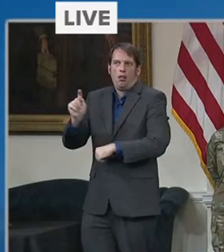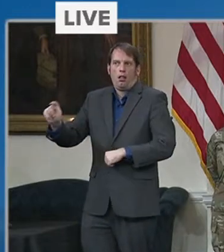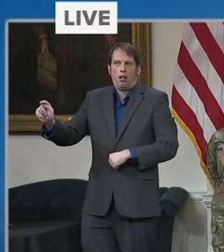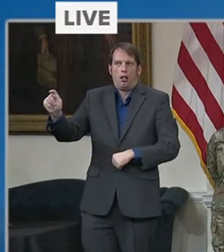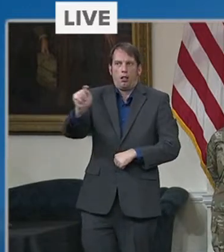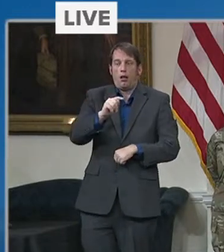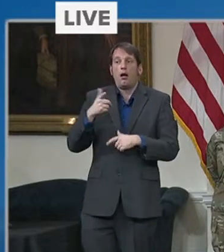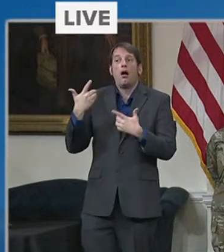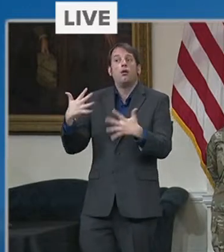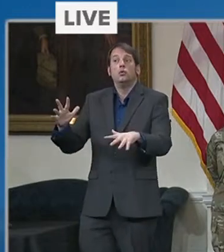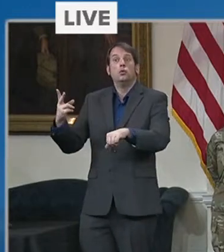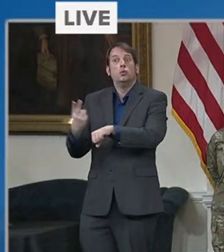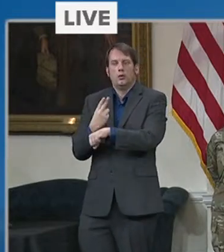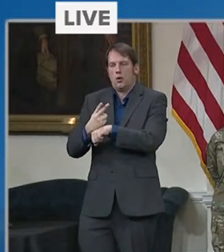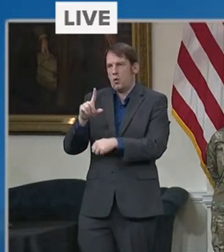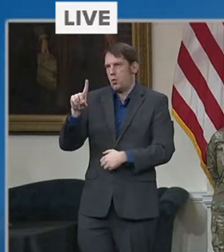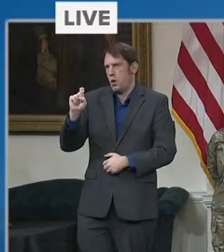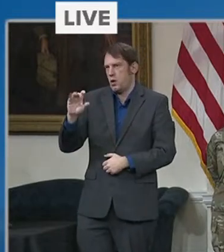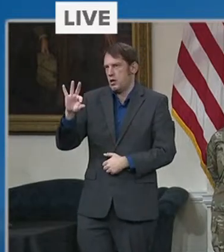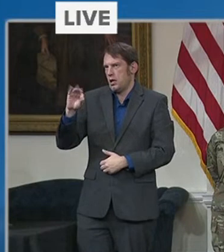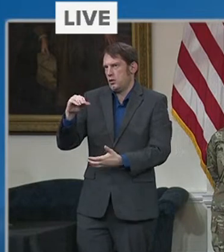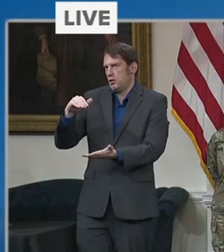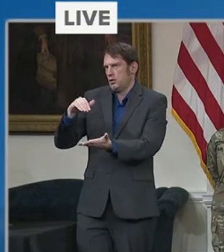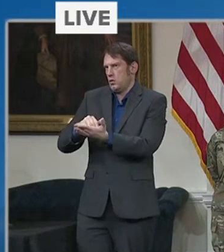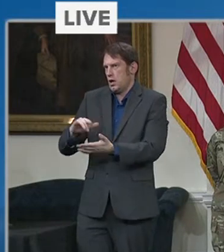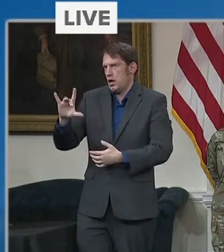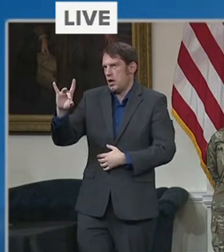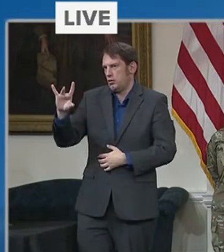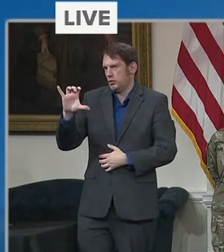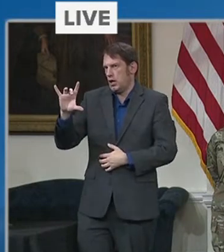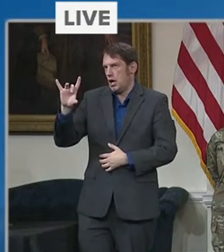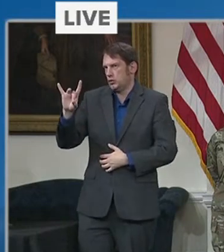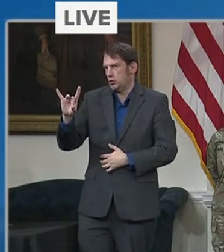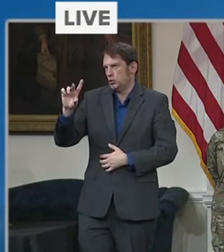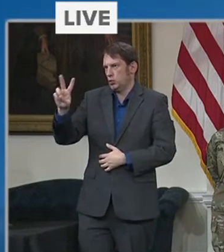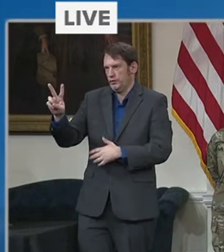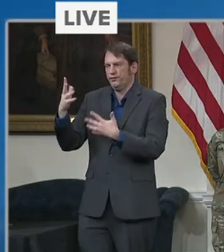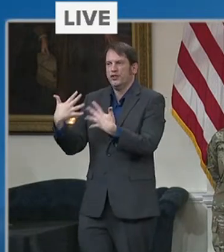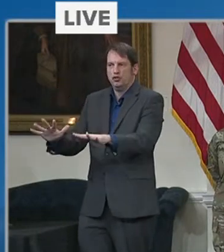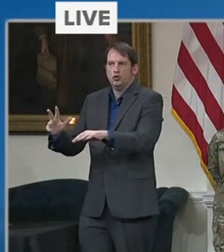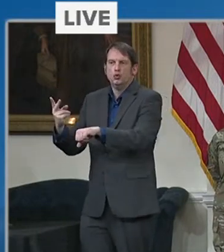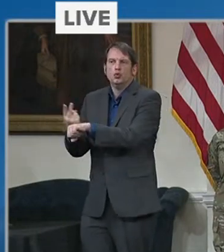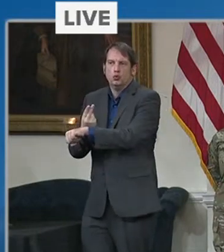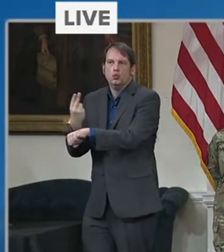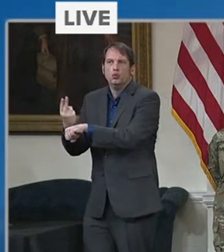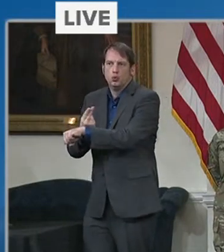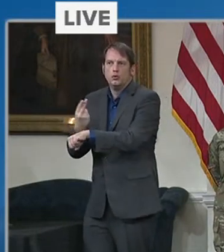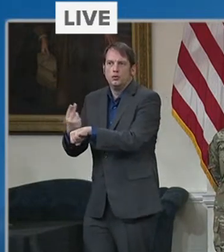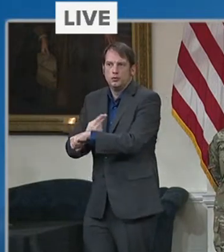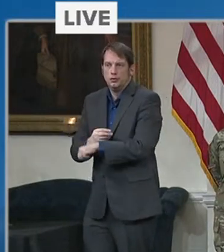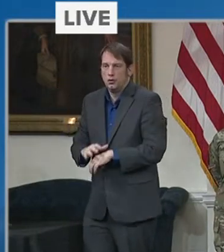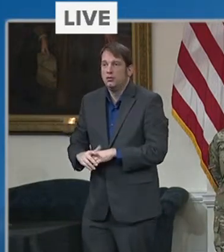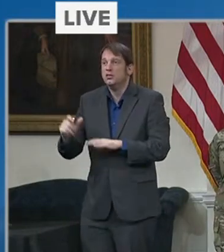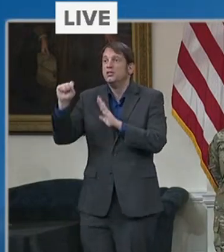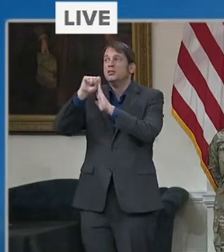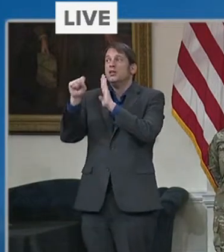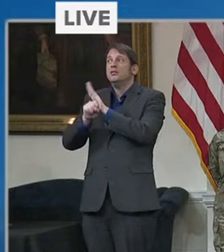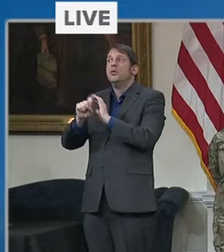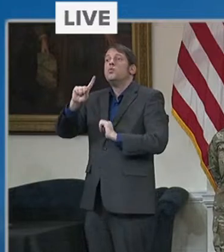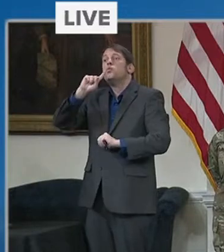190,882 vaccinations. Consistent with a state health order, hospitals that have fallen